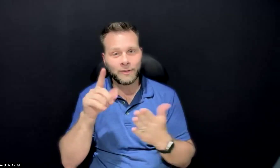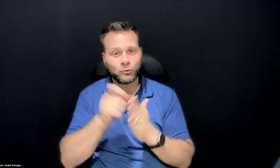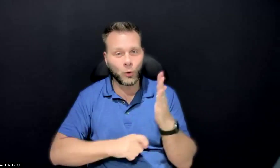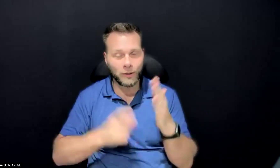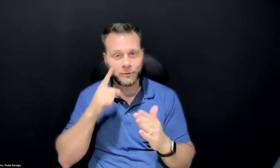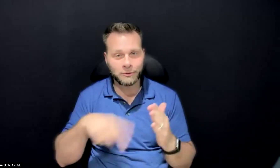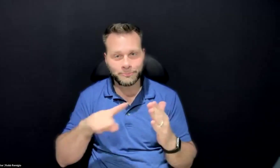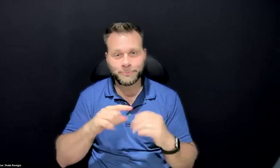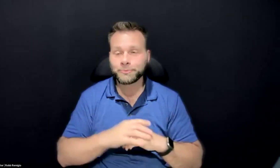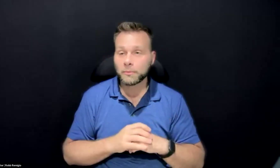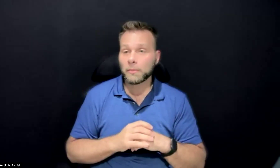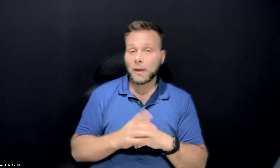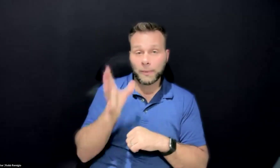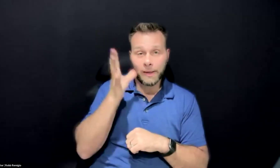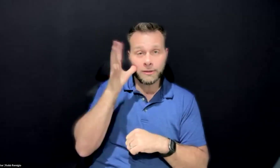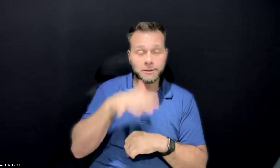parents, if you have